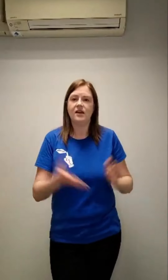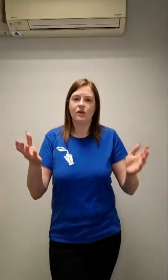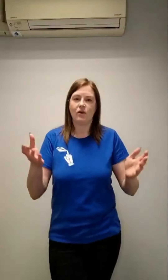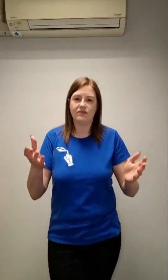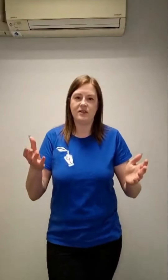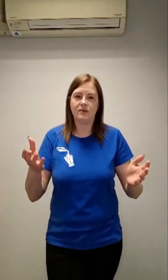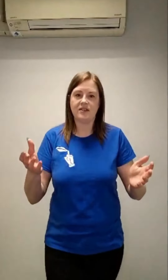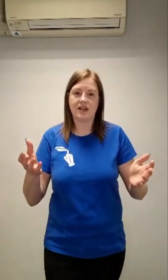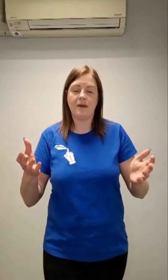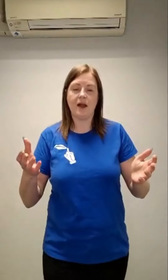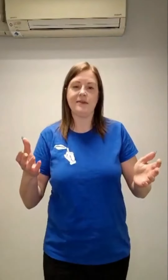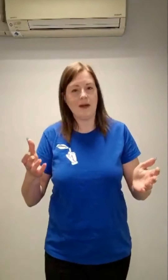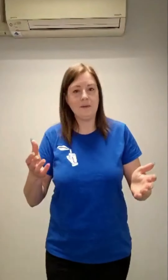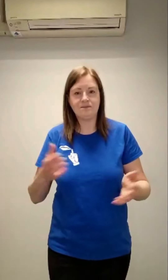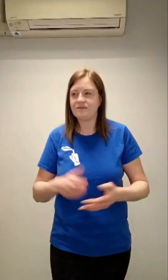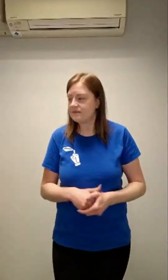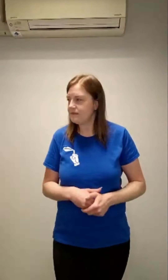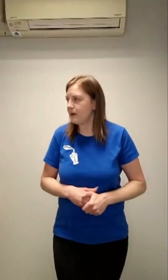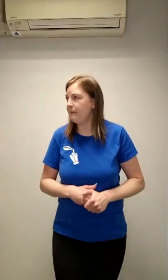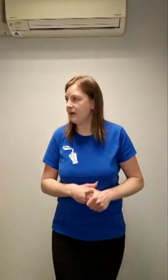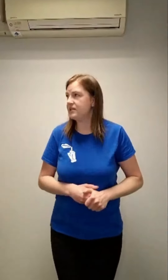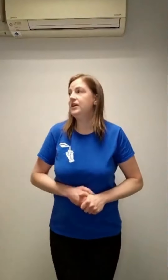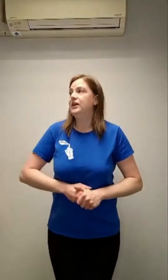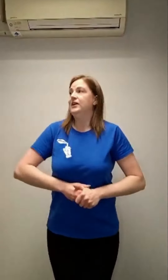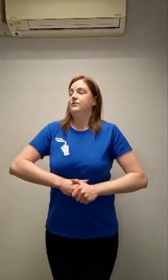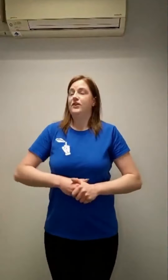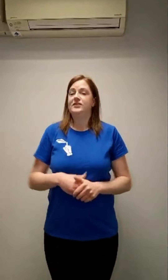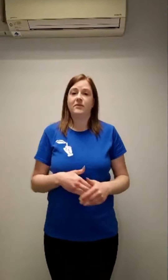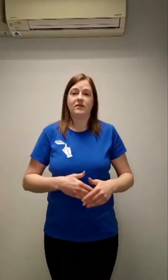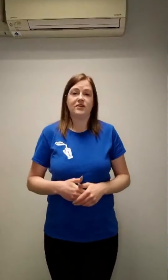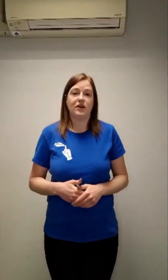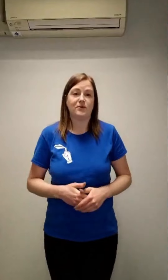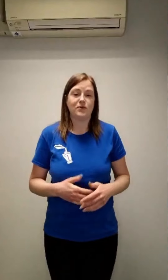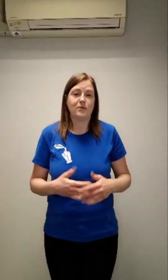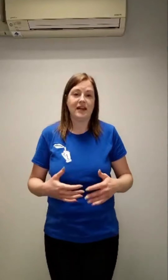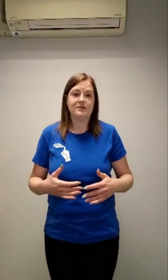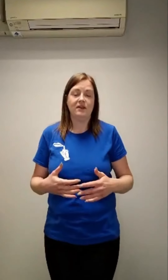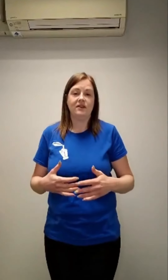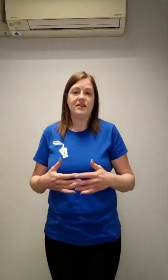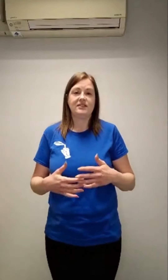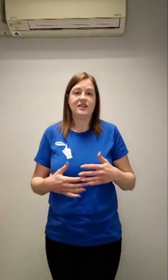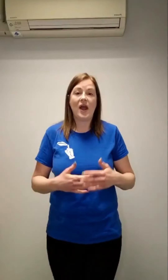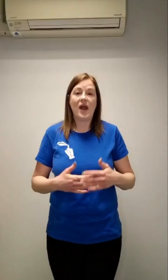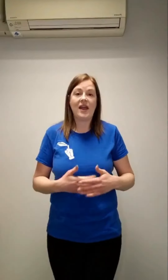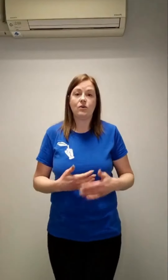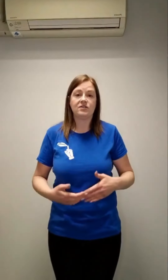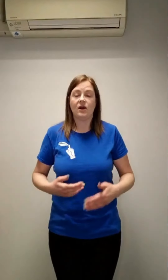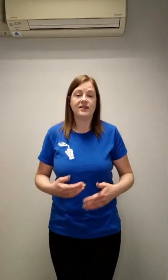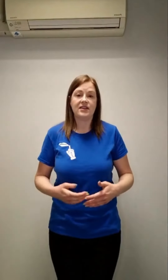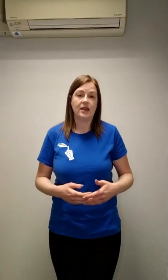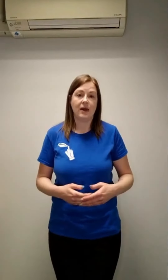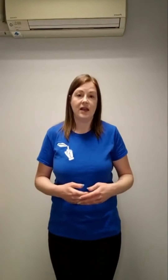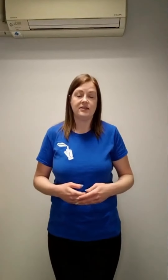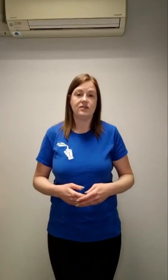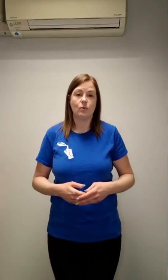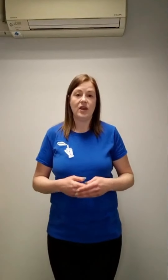Quite fitting with Easter coming up as well. But first I'm going to go through the placement. This is where your signs take place. So we have